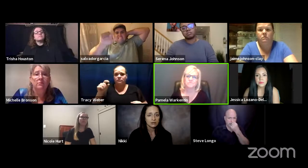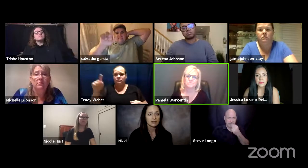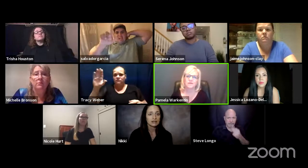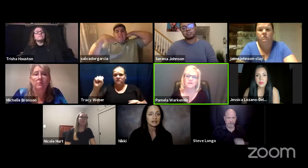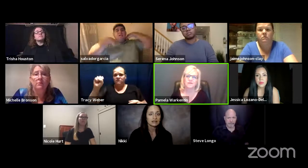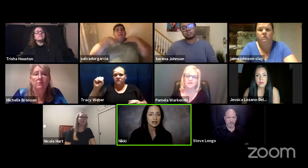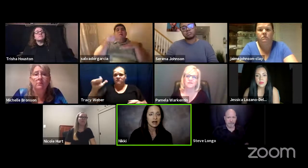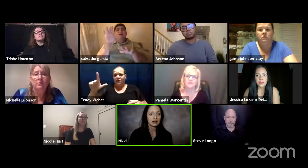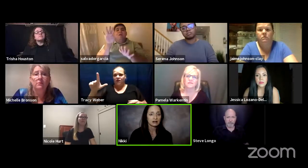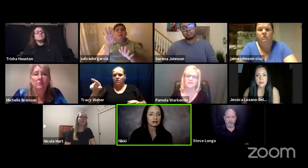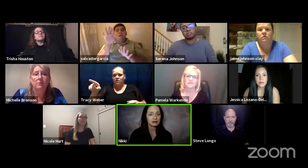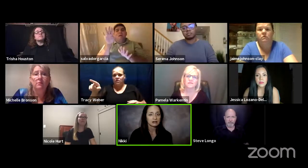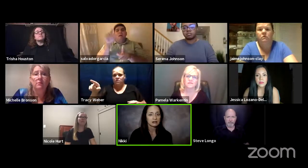And this is Sal.